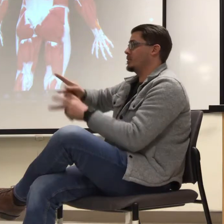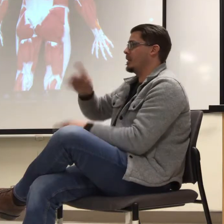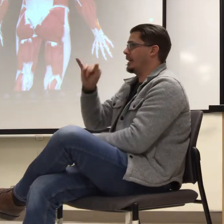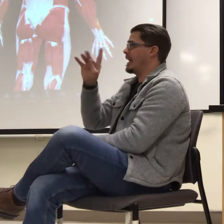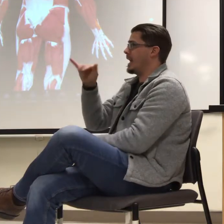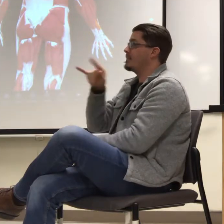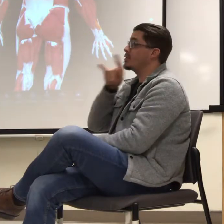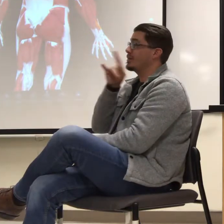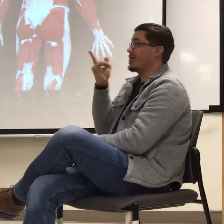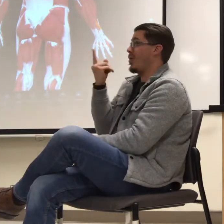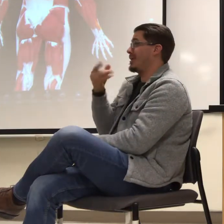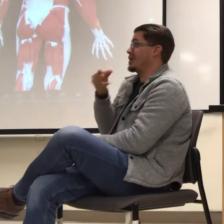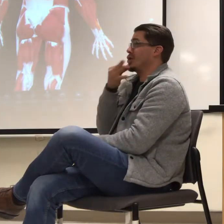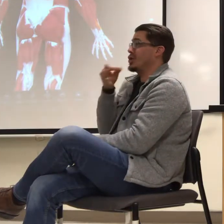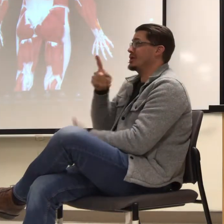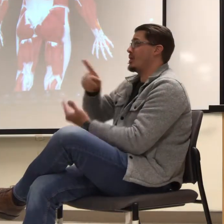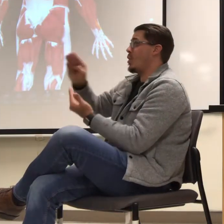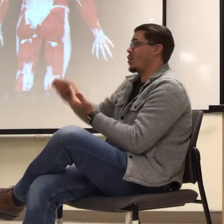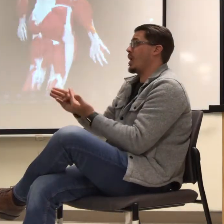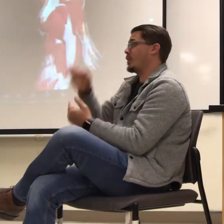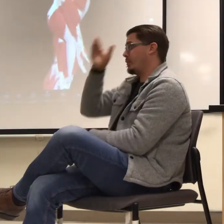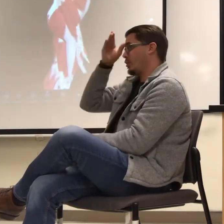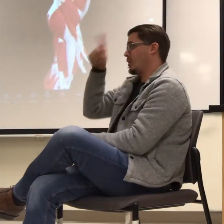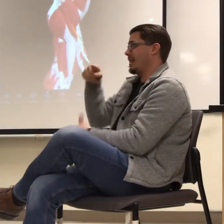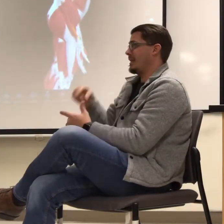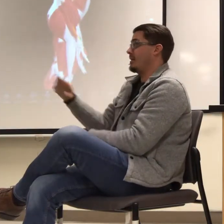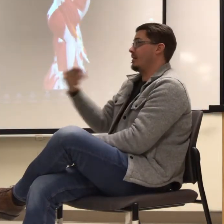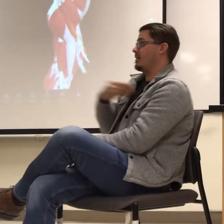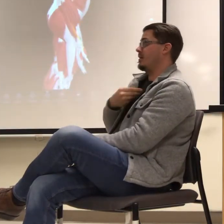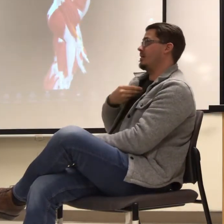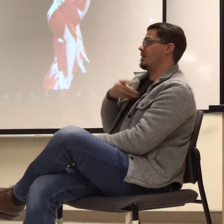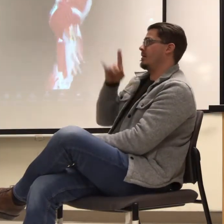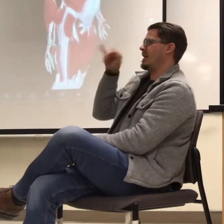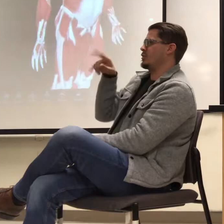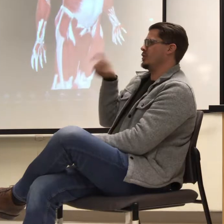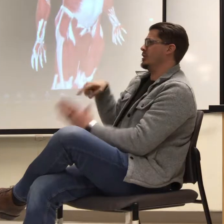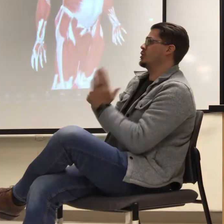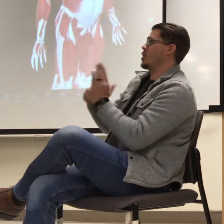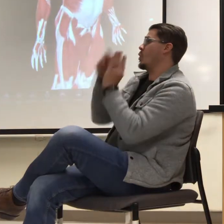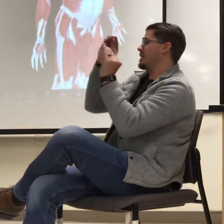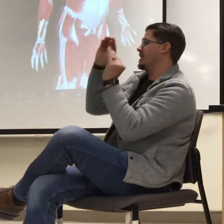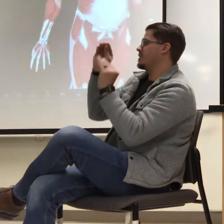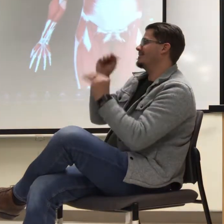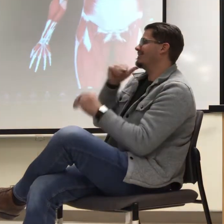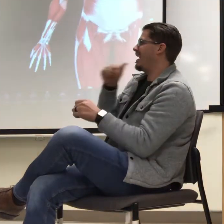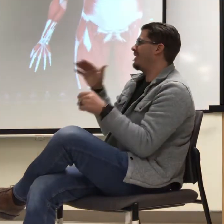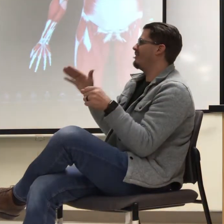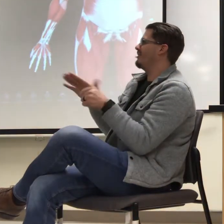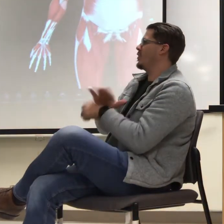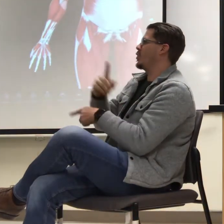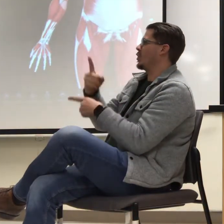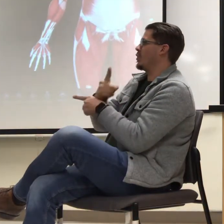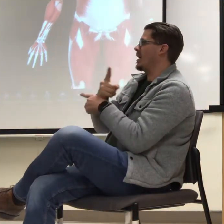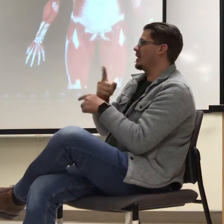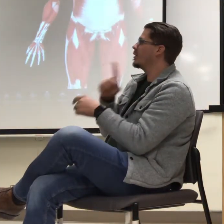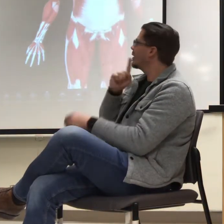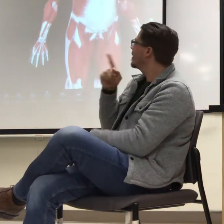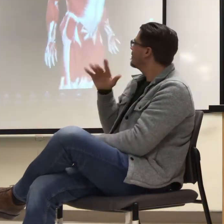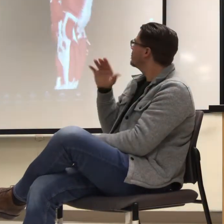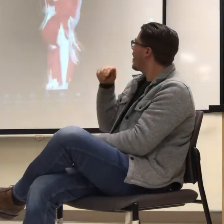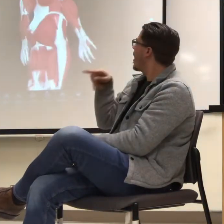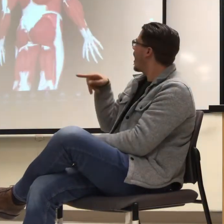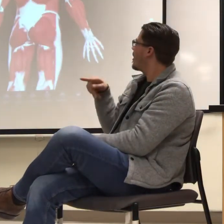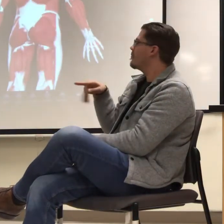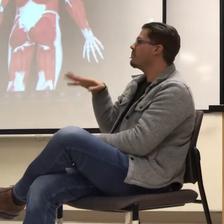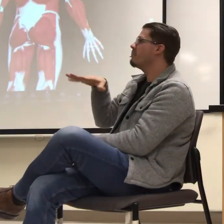good as their programmer. And then they give it to me and say, this is what you need to show. And it's not always completely correct. But for the most part, I think this app is pretty